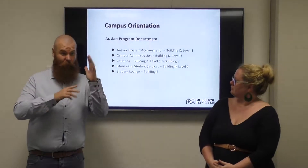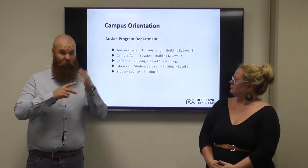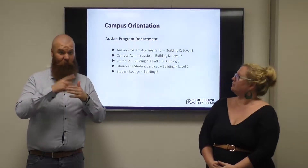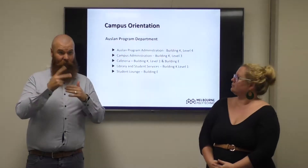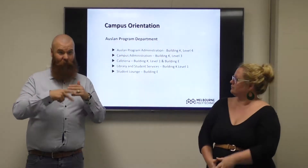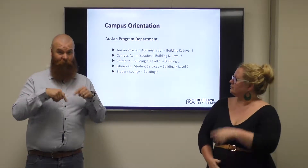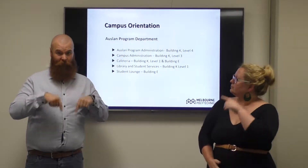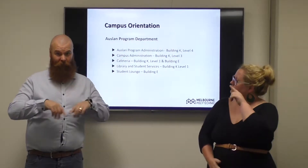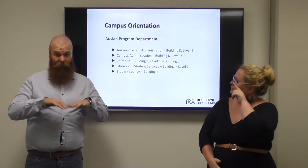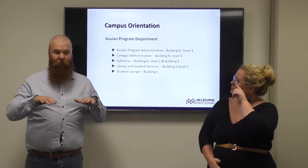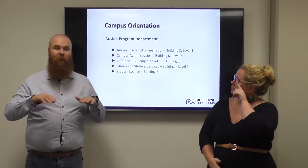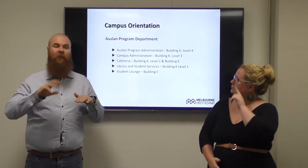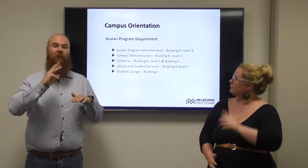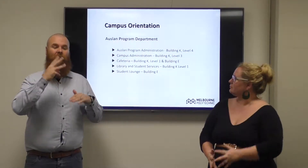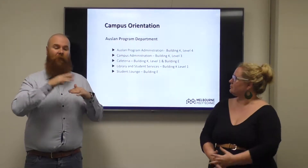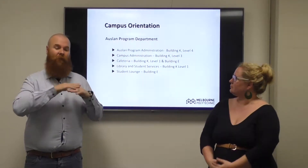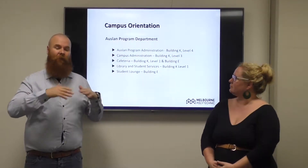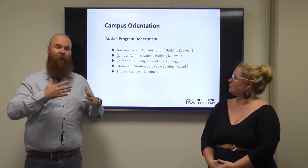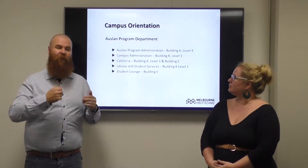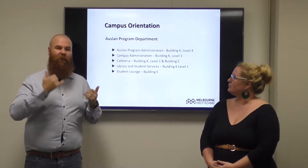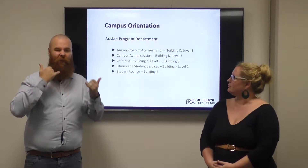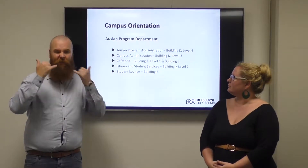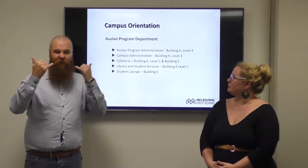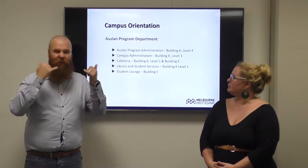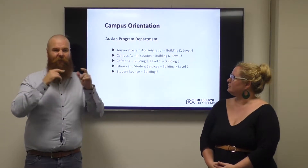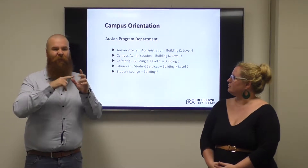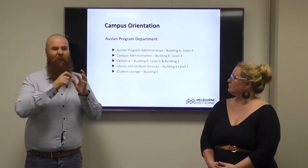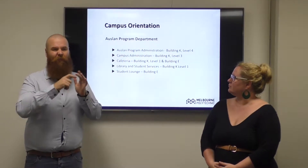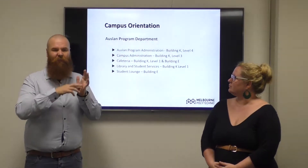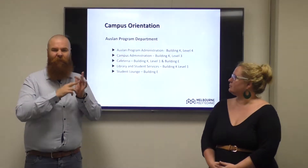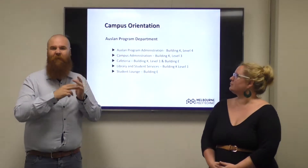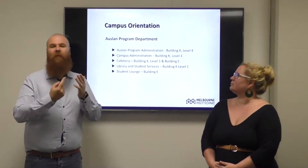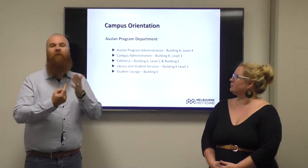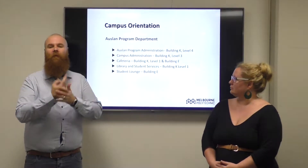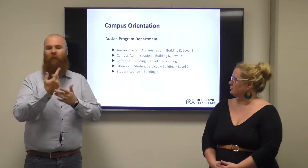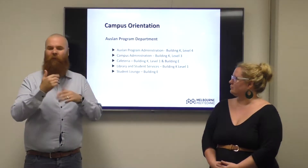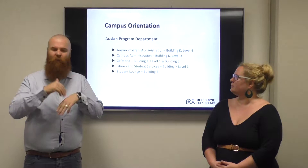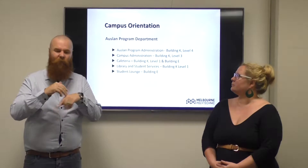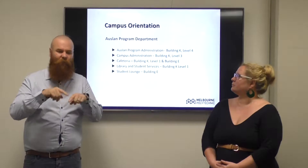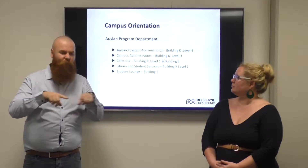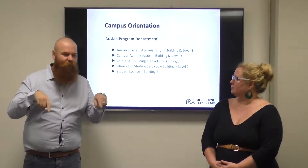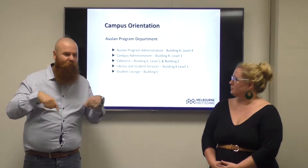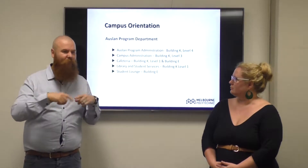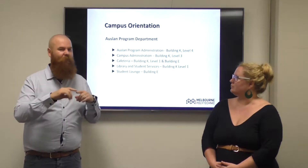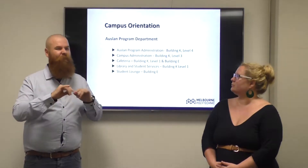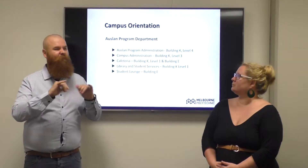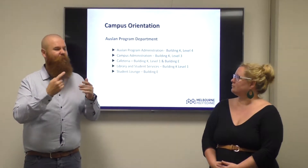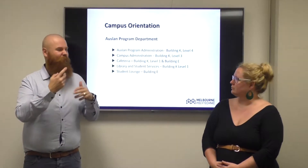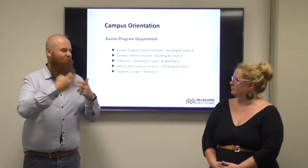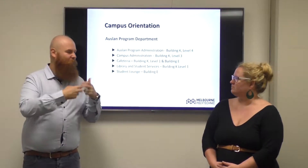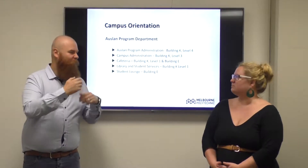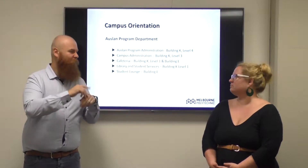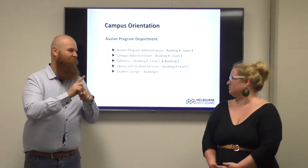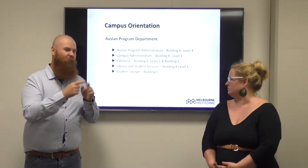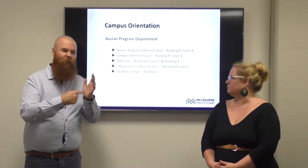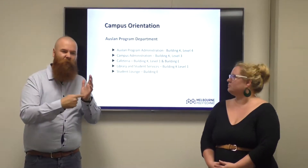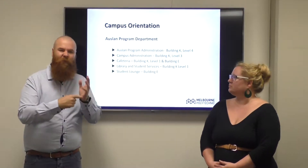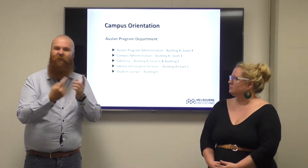So this is the Auslan floor. The 3rd floor has reception and admin and other rooms as well.